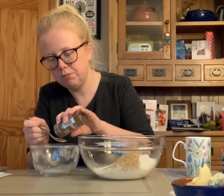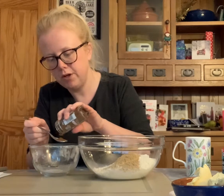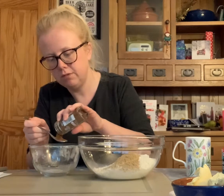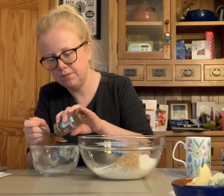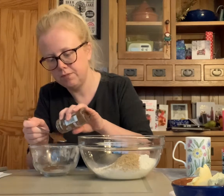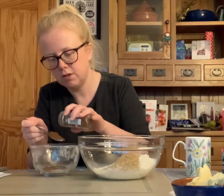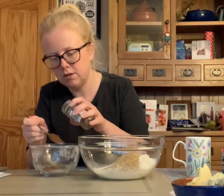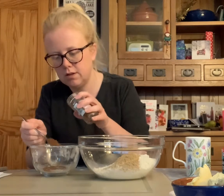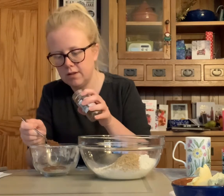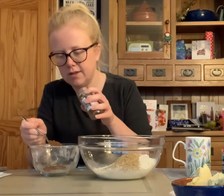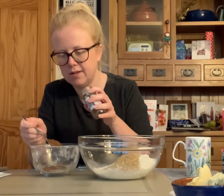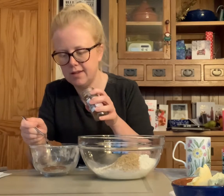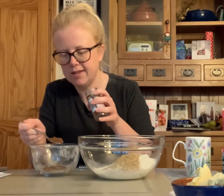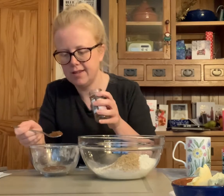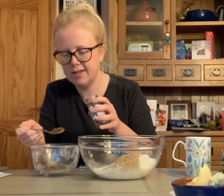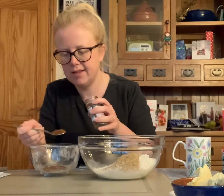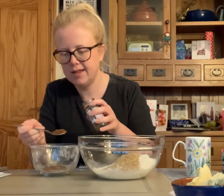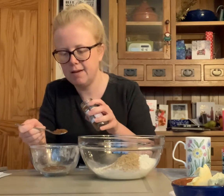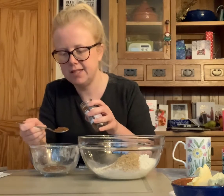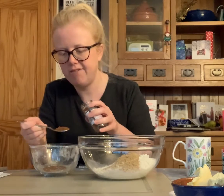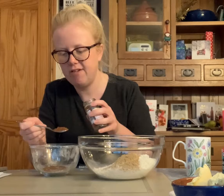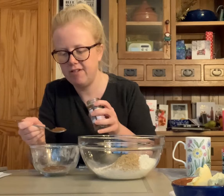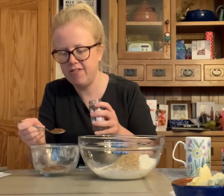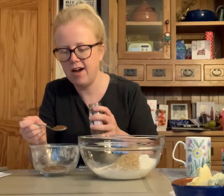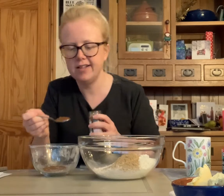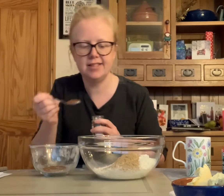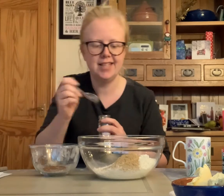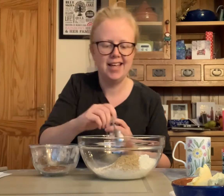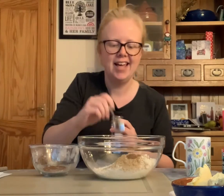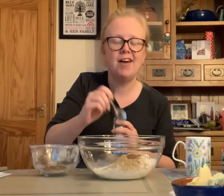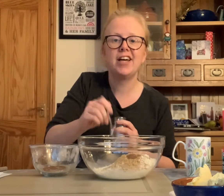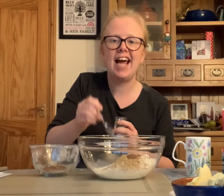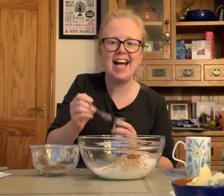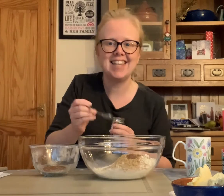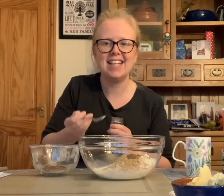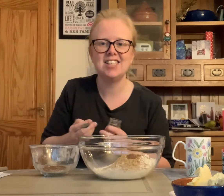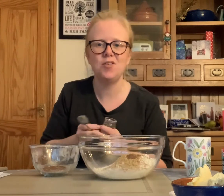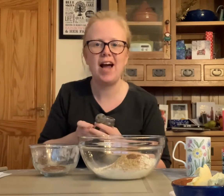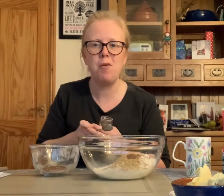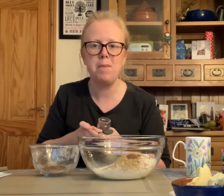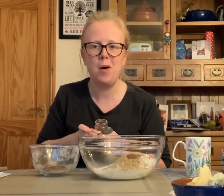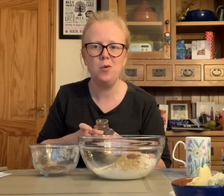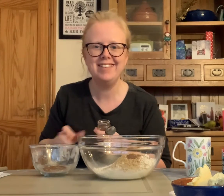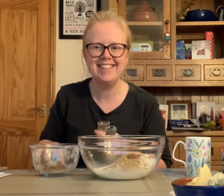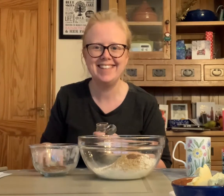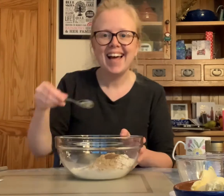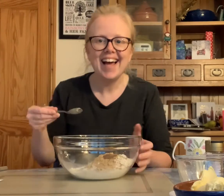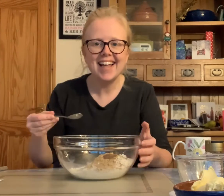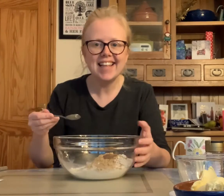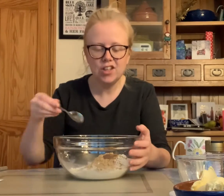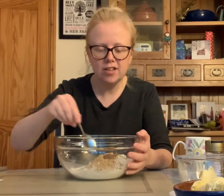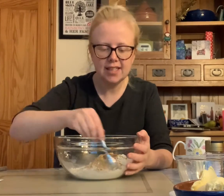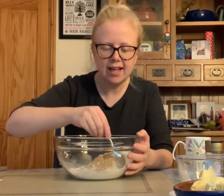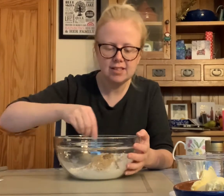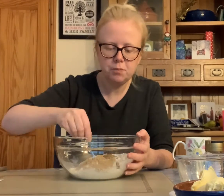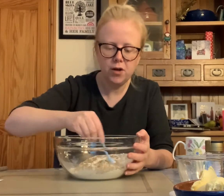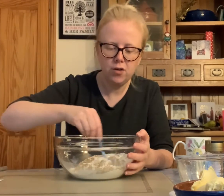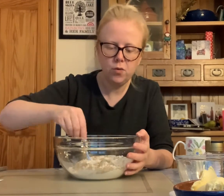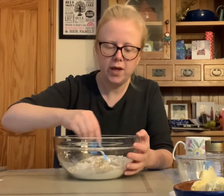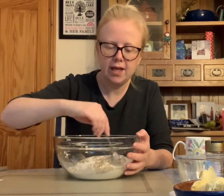teaspoon. It comes out very fast, and we're going to add that to our bowl. And then using our spoon, we can give